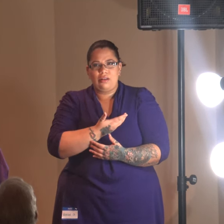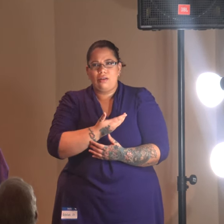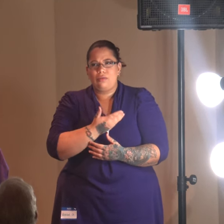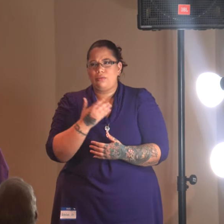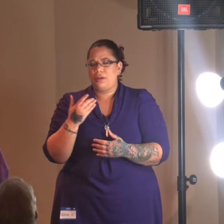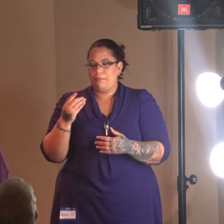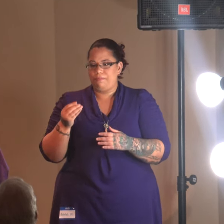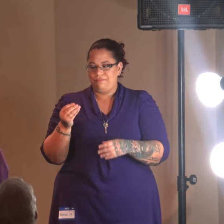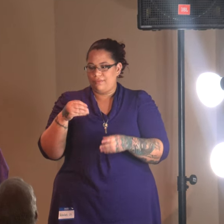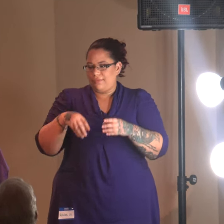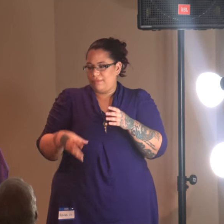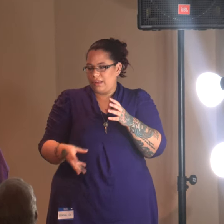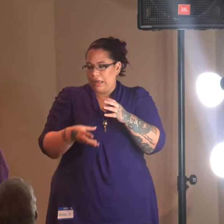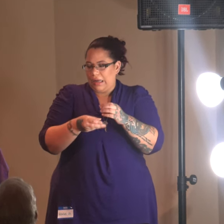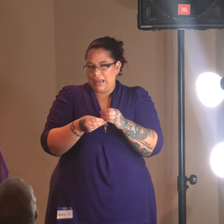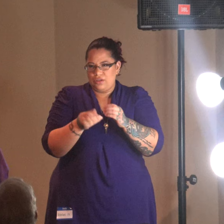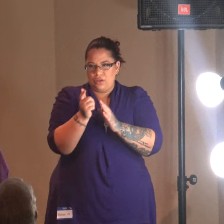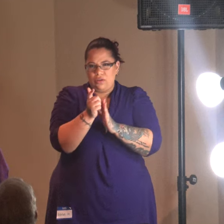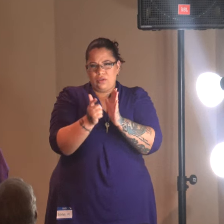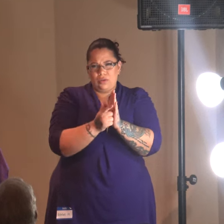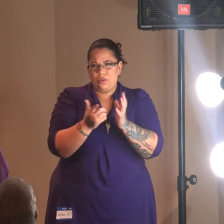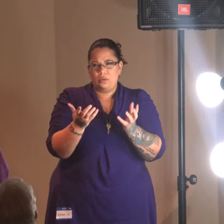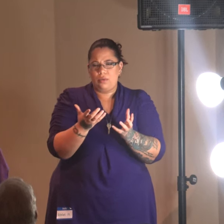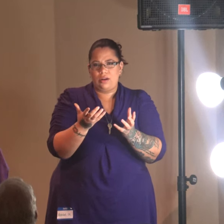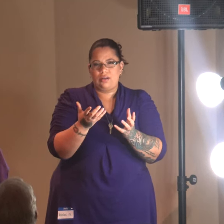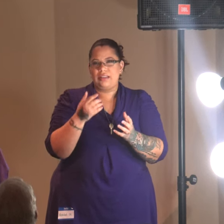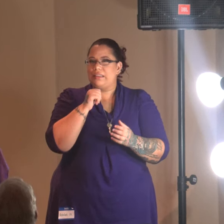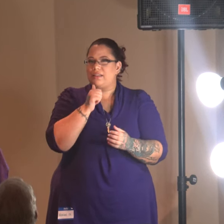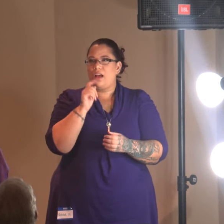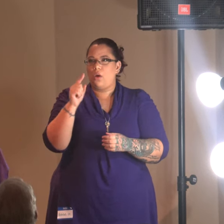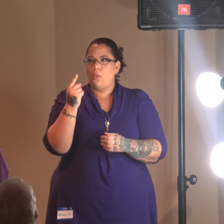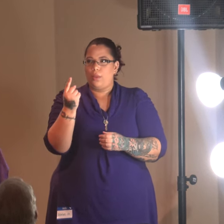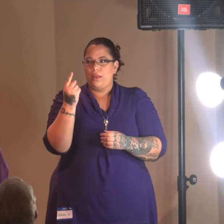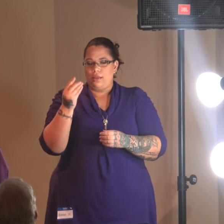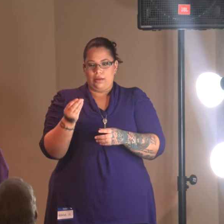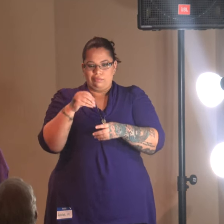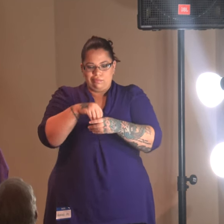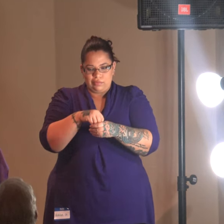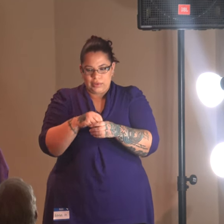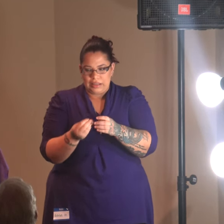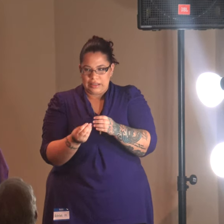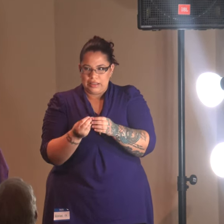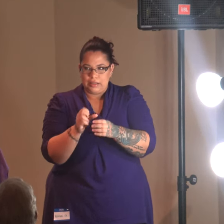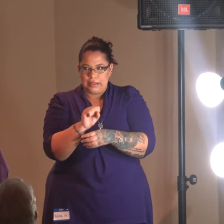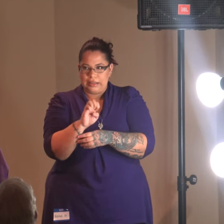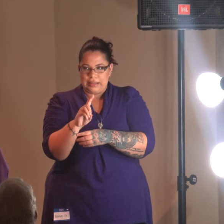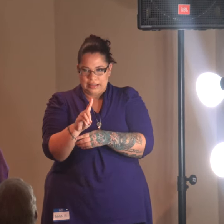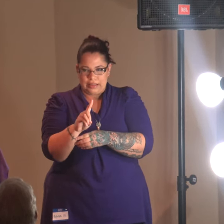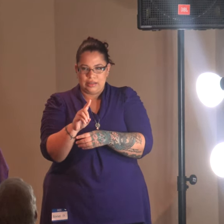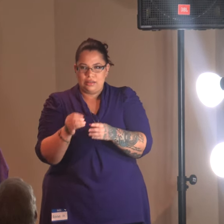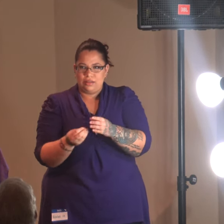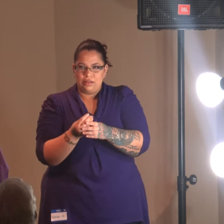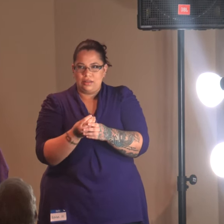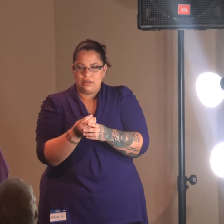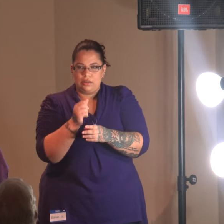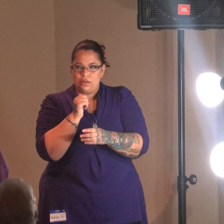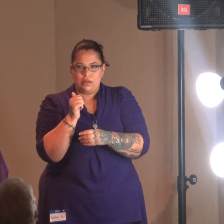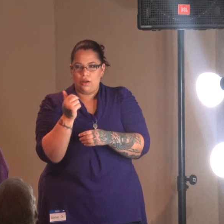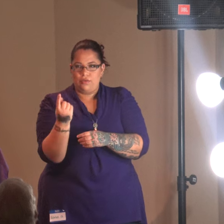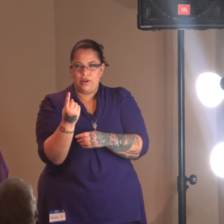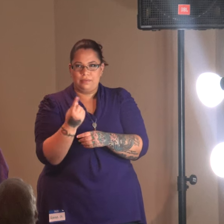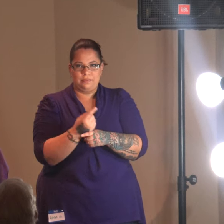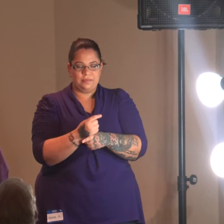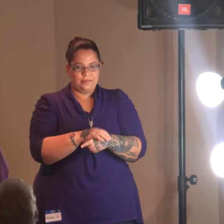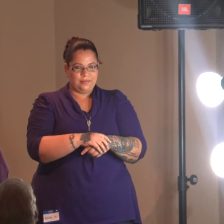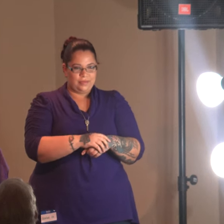grow? It's not just the seed you plant, but how you nurture it, right? My favorite, there's one law, and then it expresses in so many different